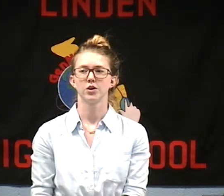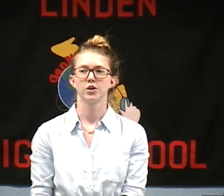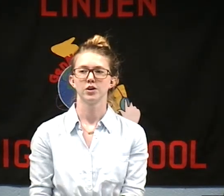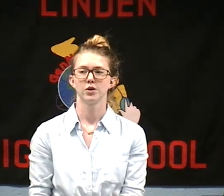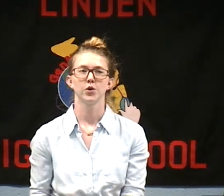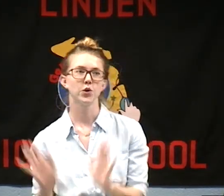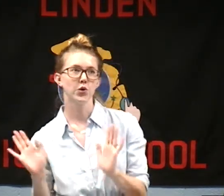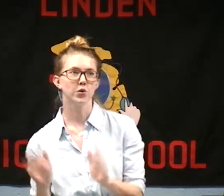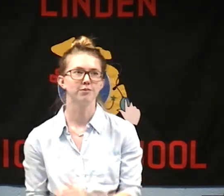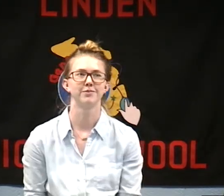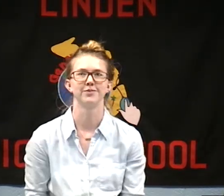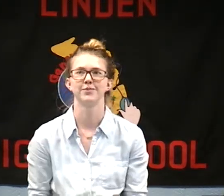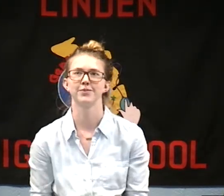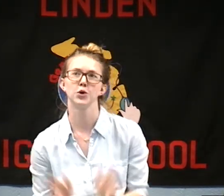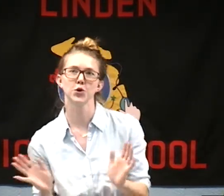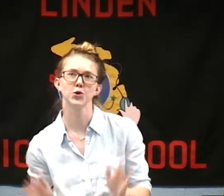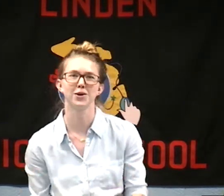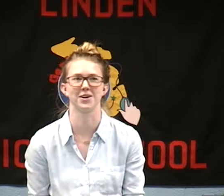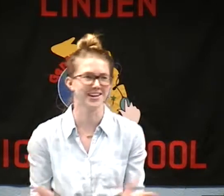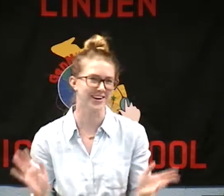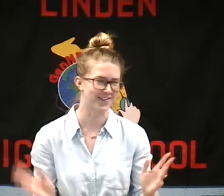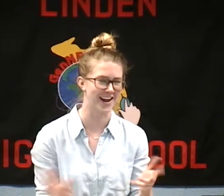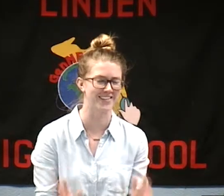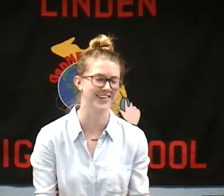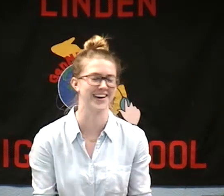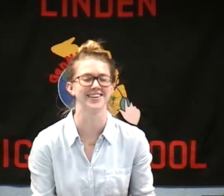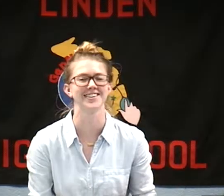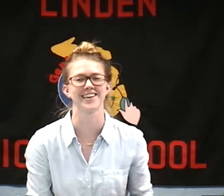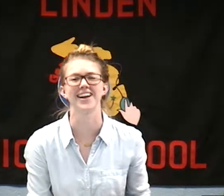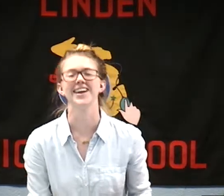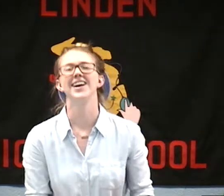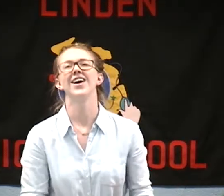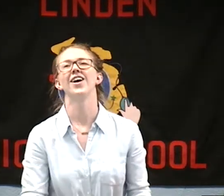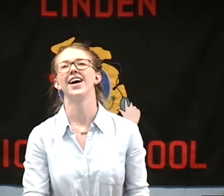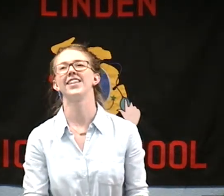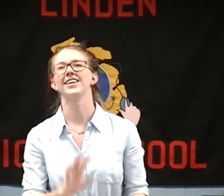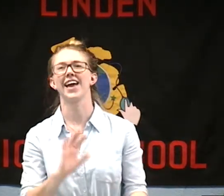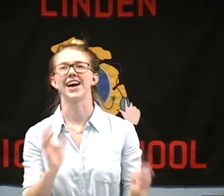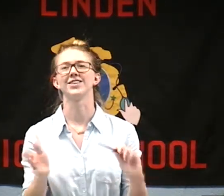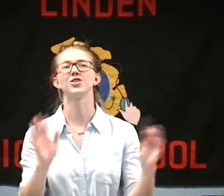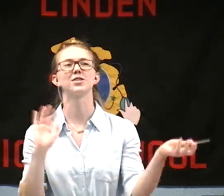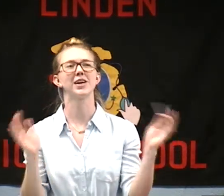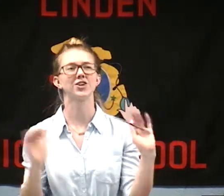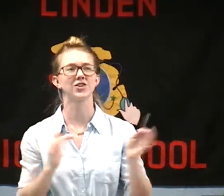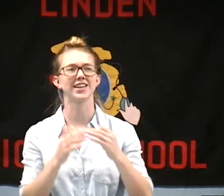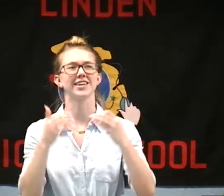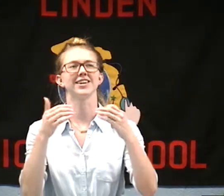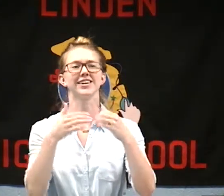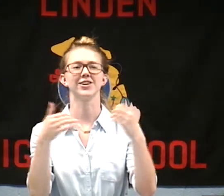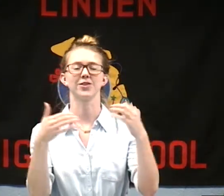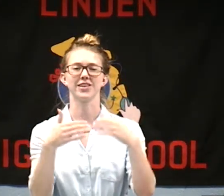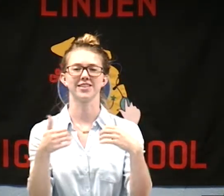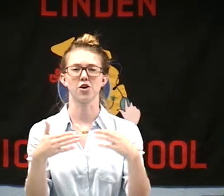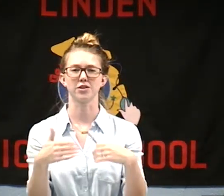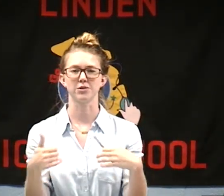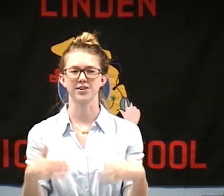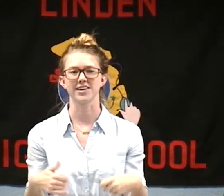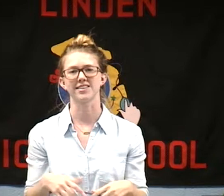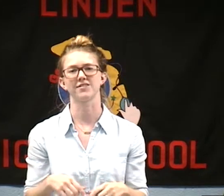Musical song. or, you know, whatever you guys decide. And yeah, so just make sure that that all the music is divided